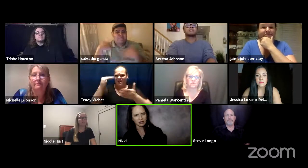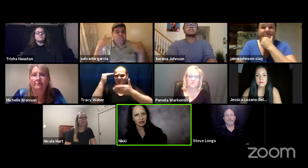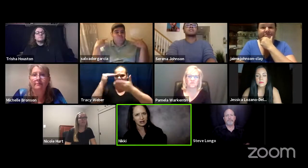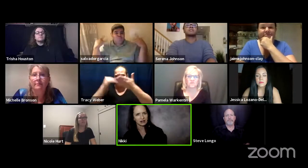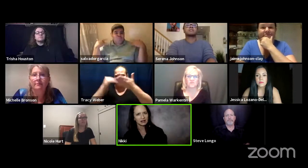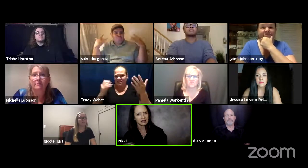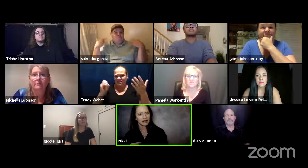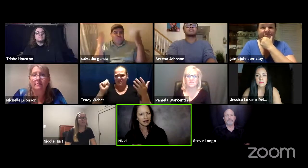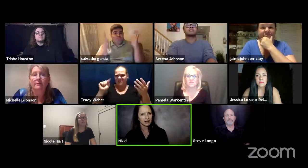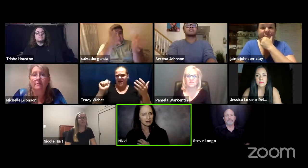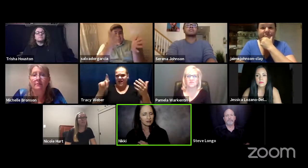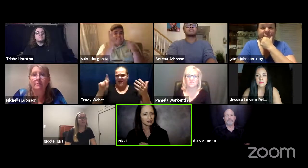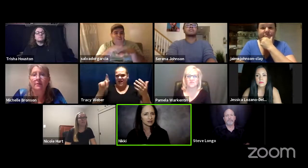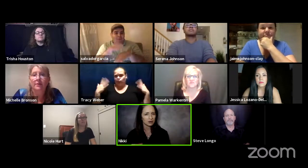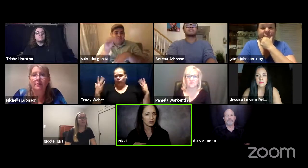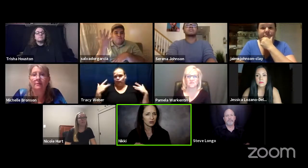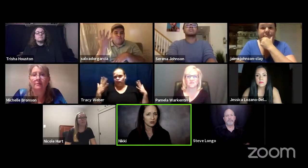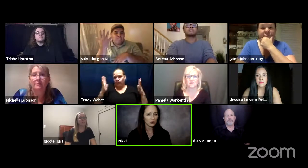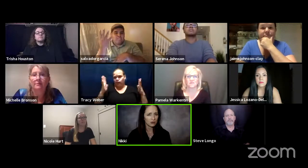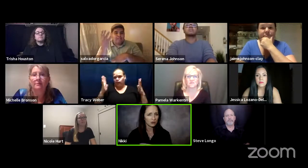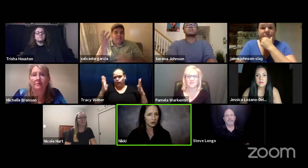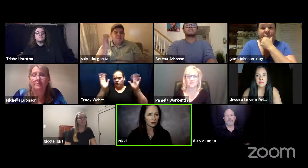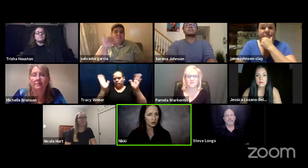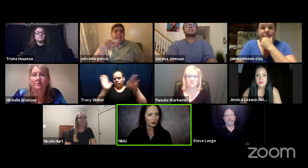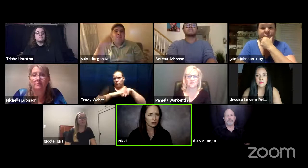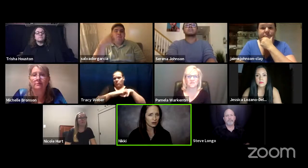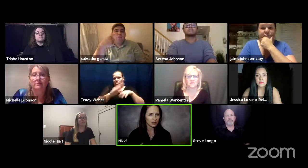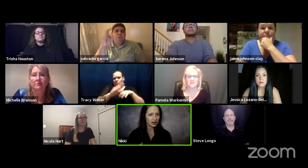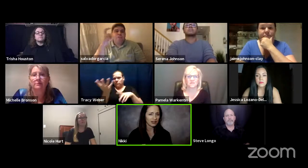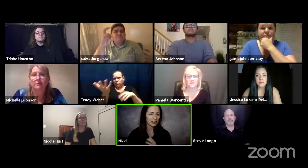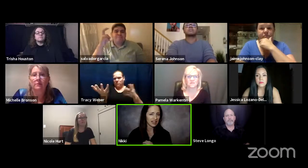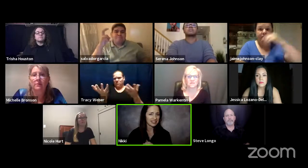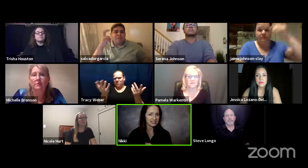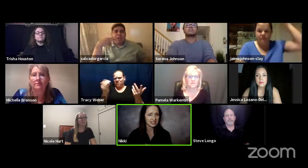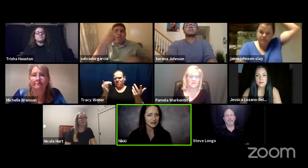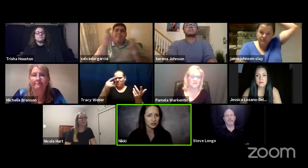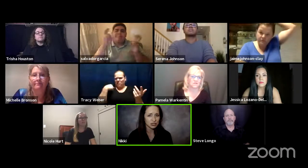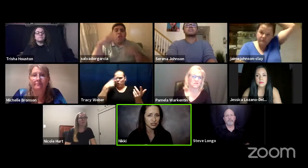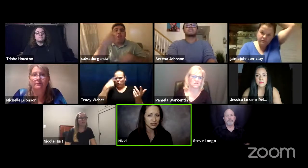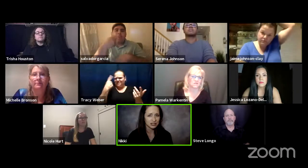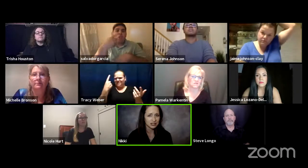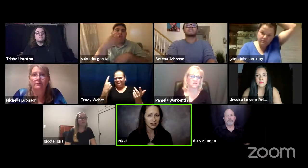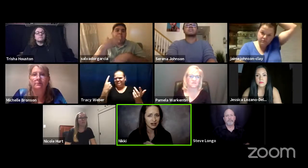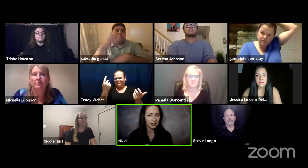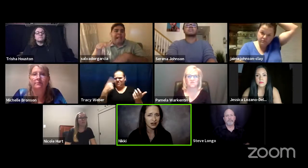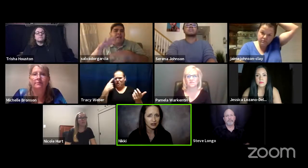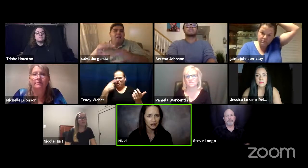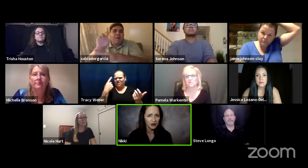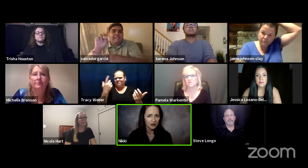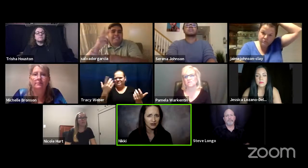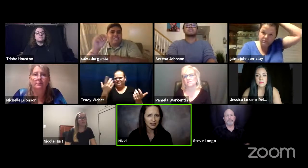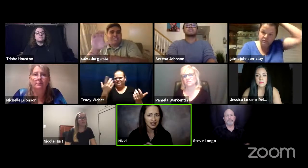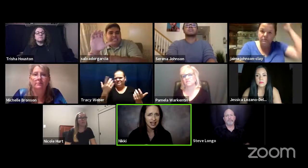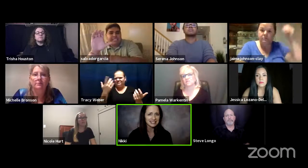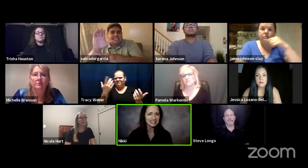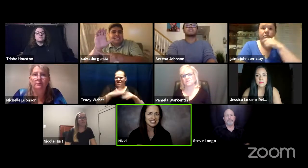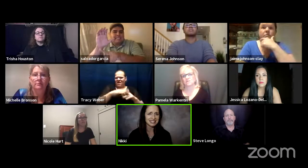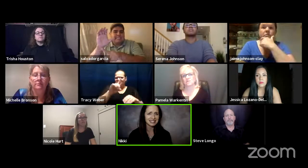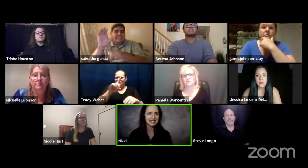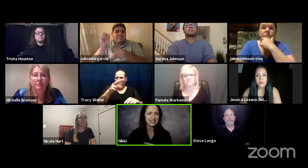December. So all of that then is left to Trisha to carry on her own. I just think, I